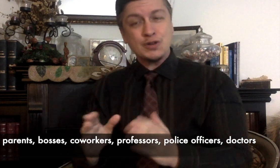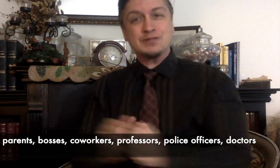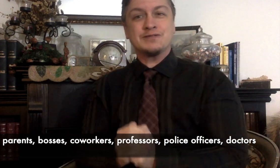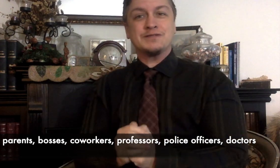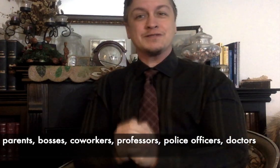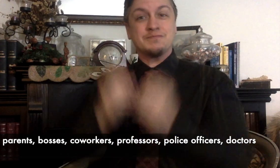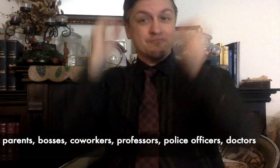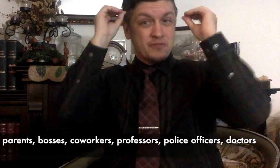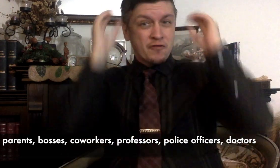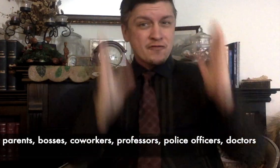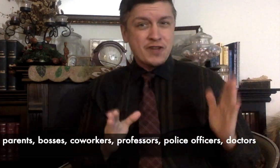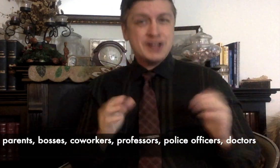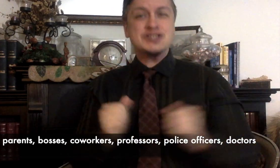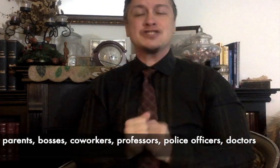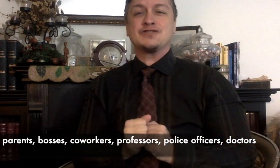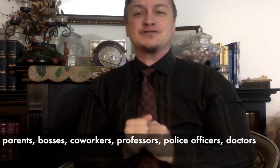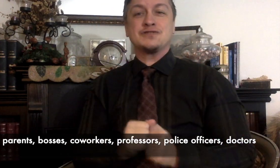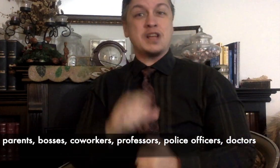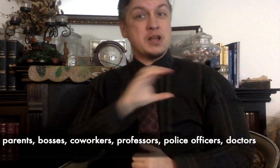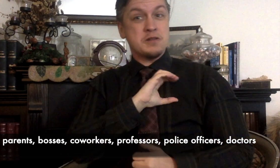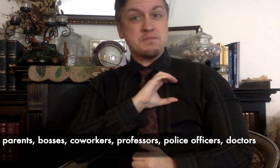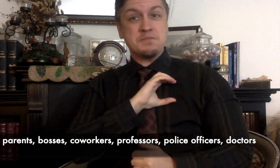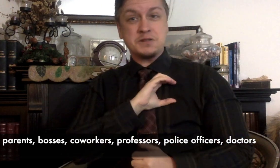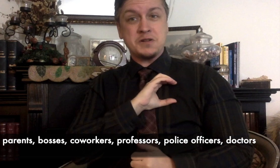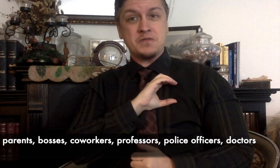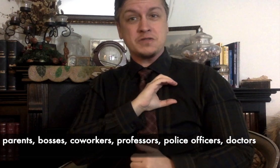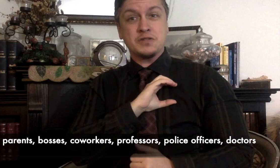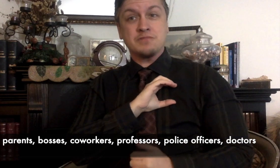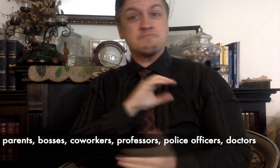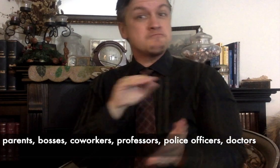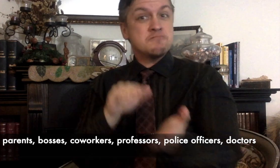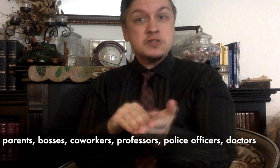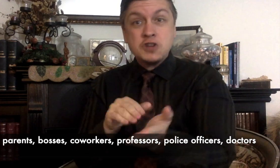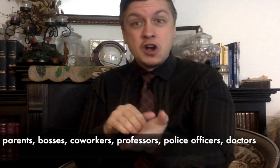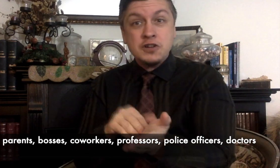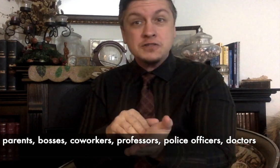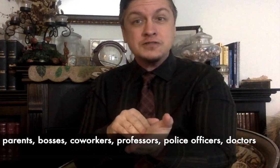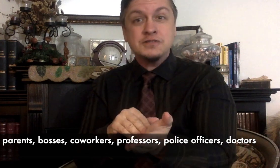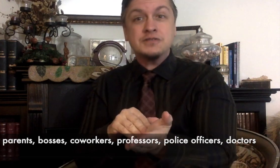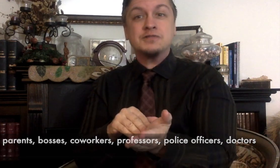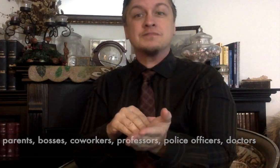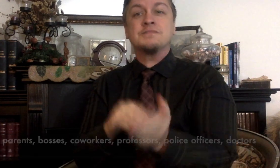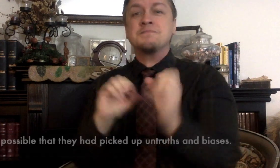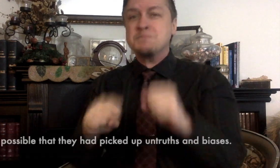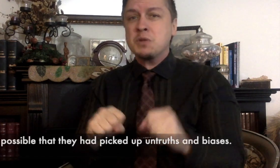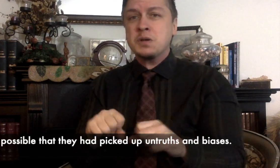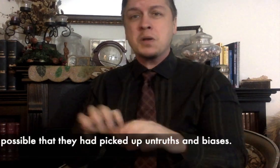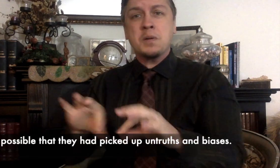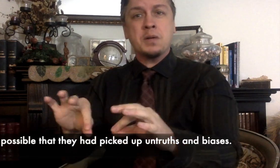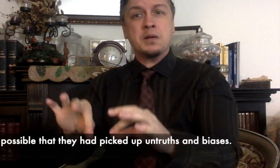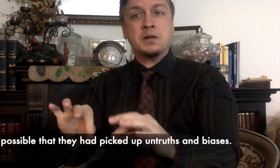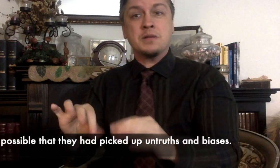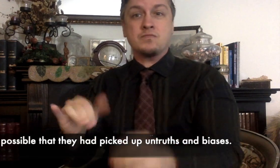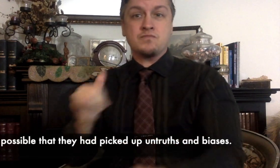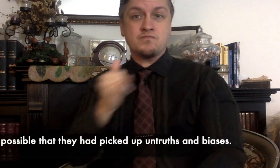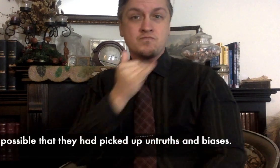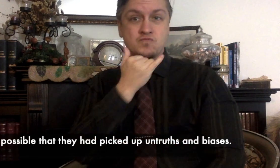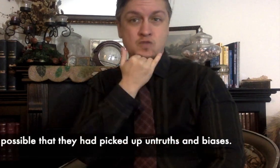co-workers, professors, police officers, doctors. It is possible they had picked